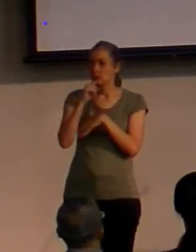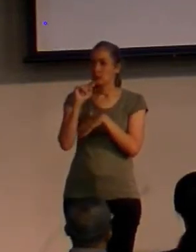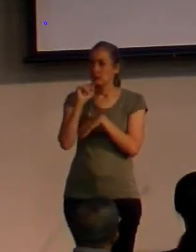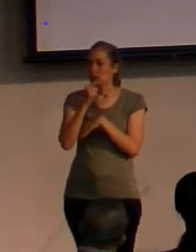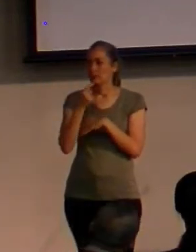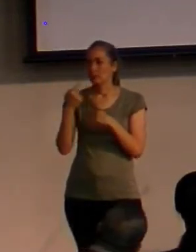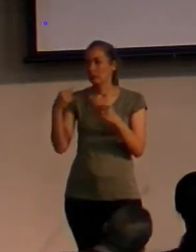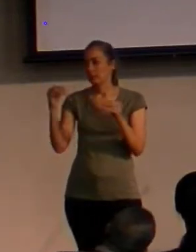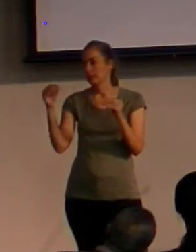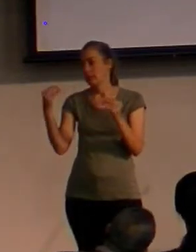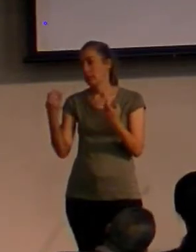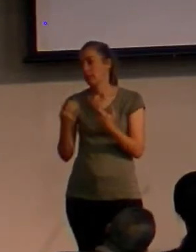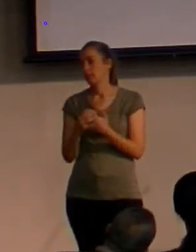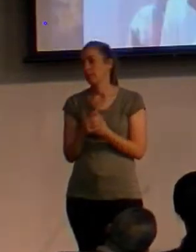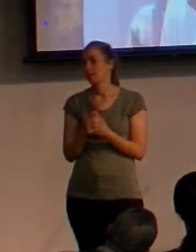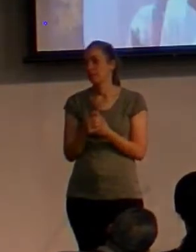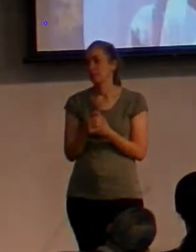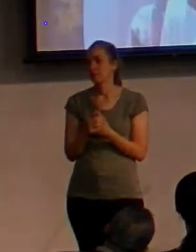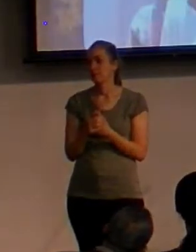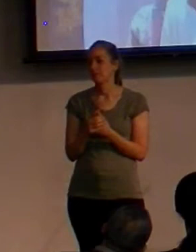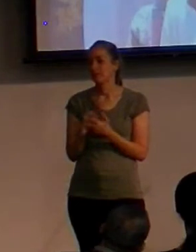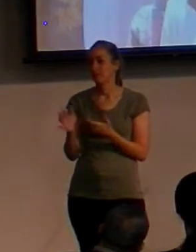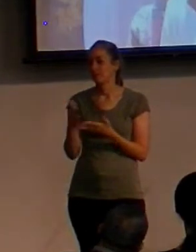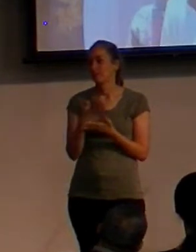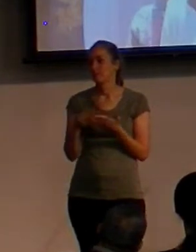whatever somebody contributed that Sunday.